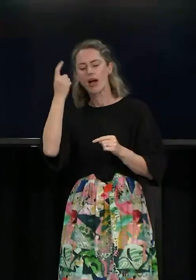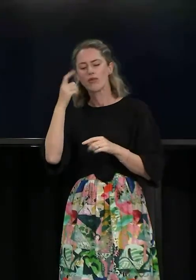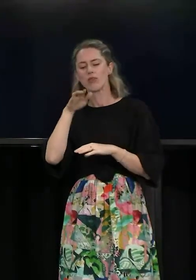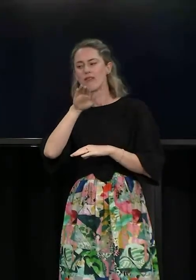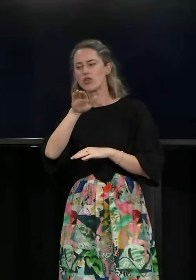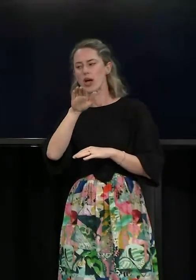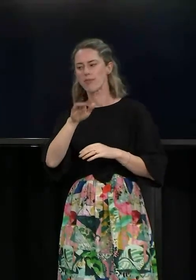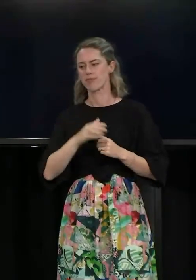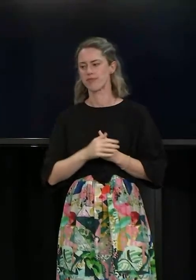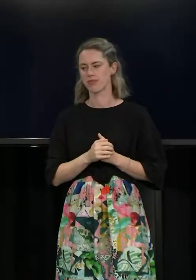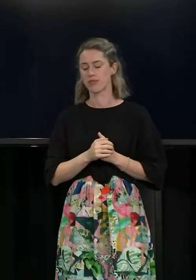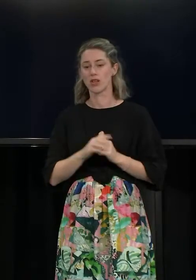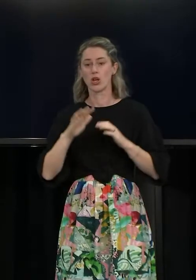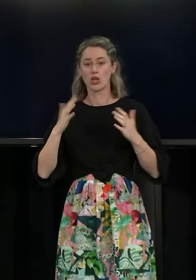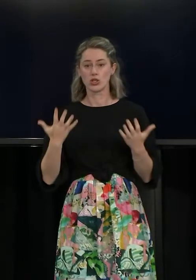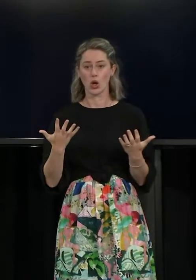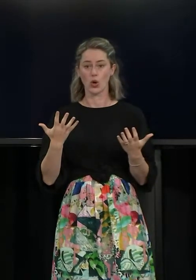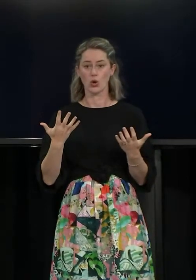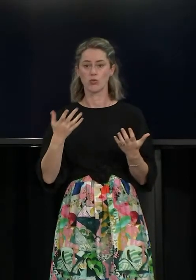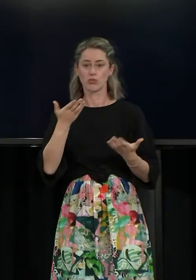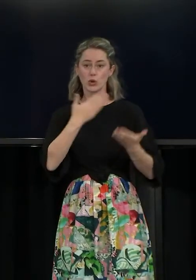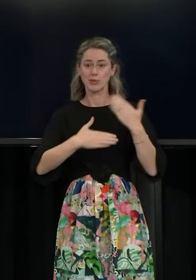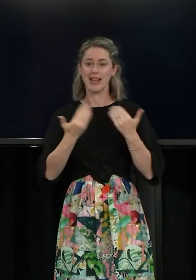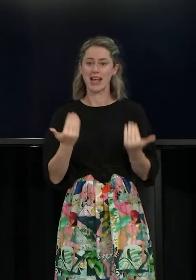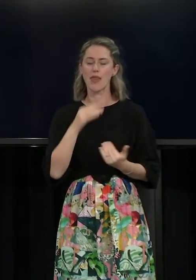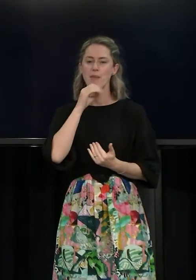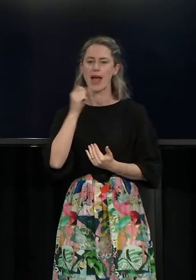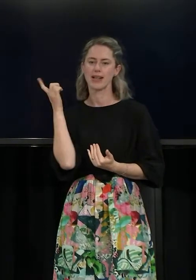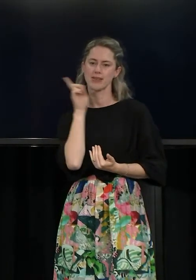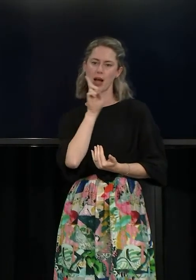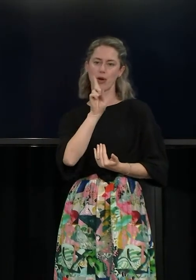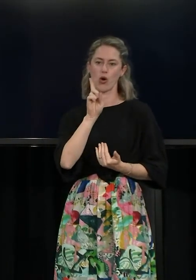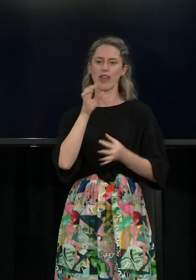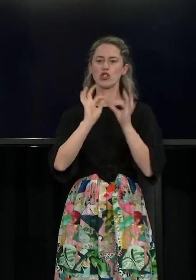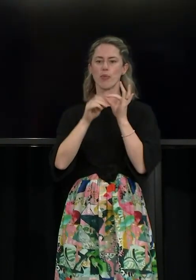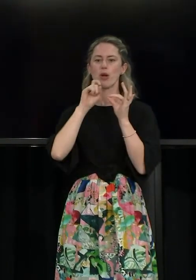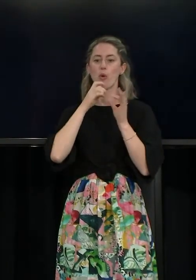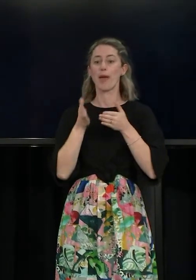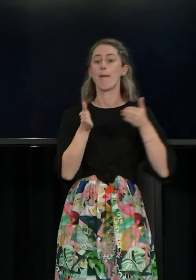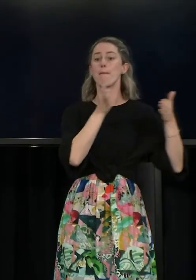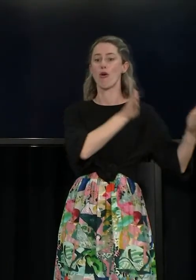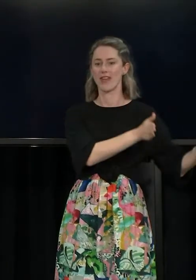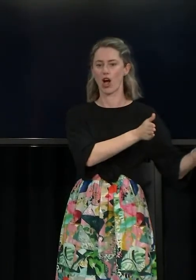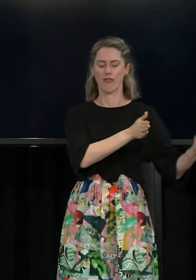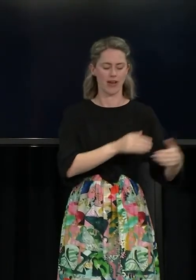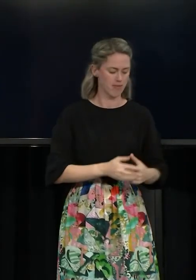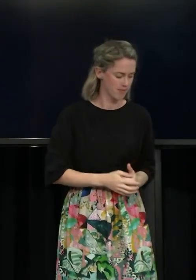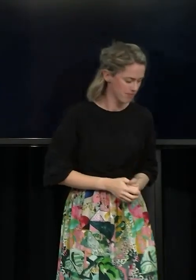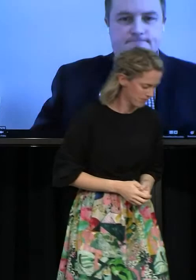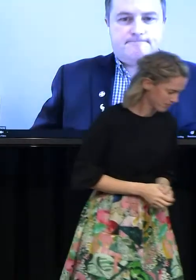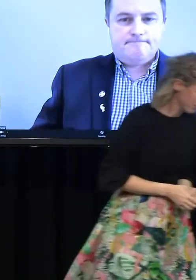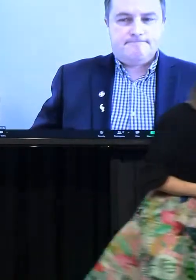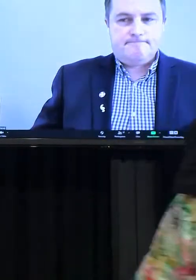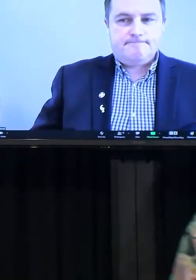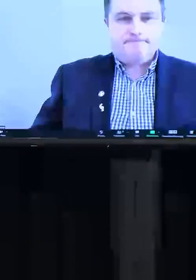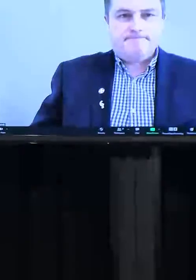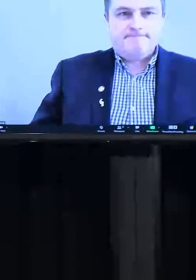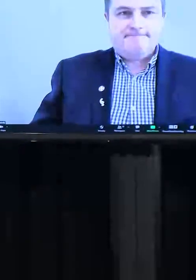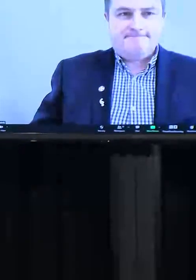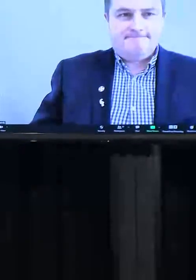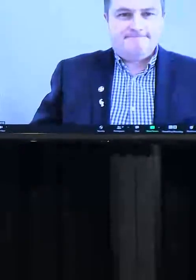going forward. So, to take us through some of the work that we've received, I'll hand over virtually to Professor Shaun